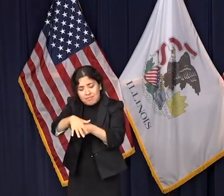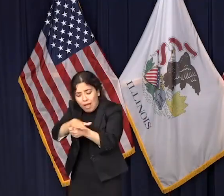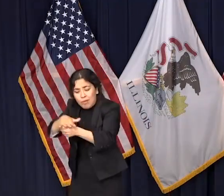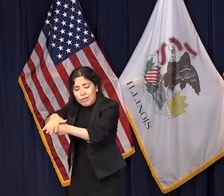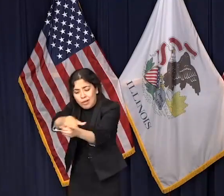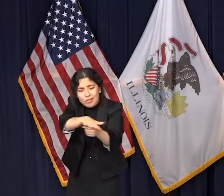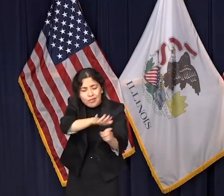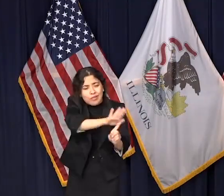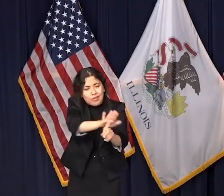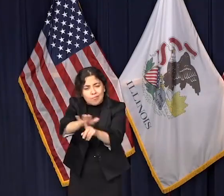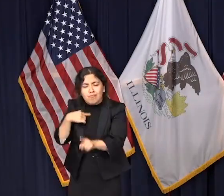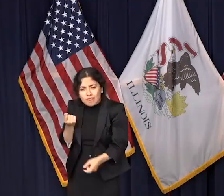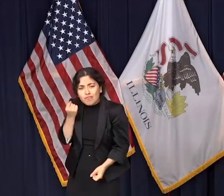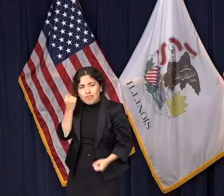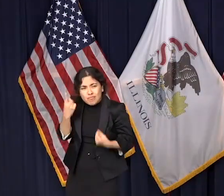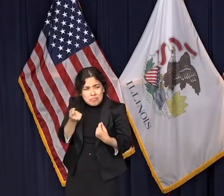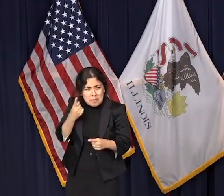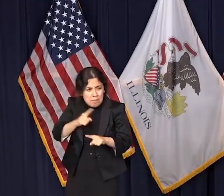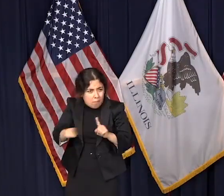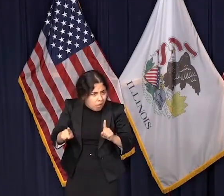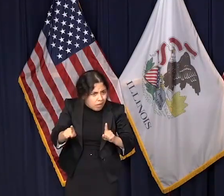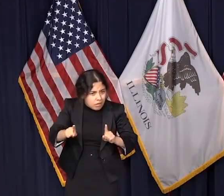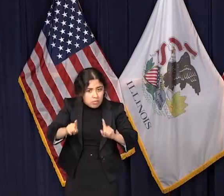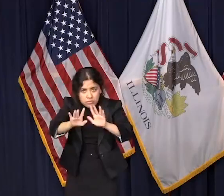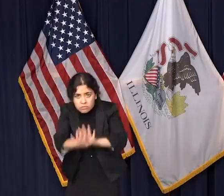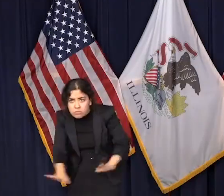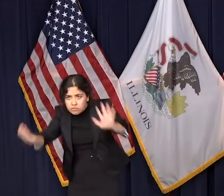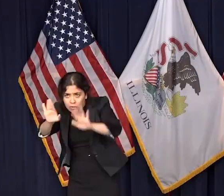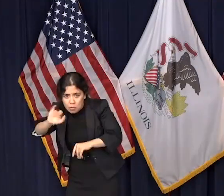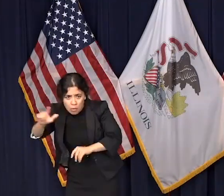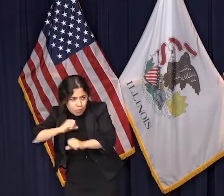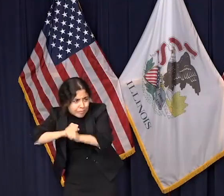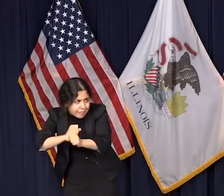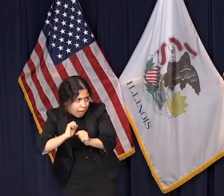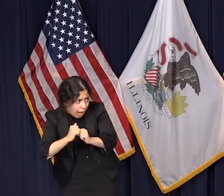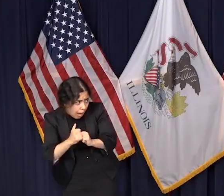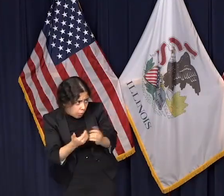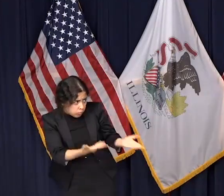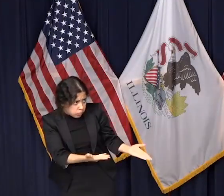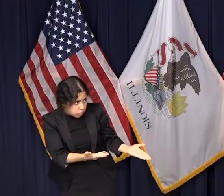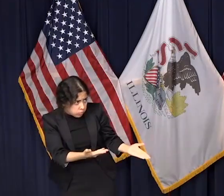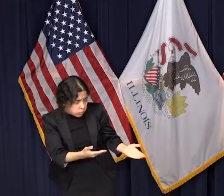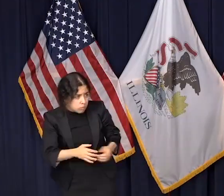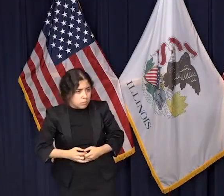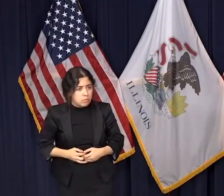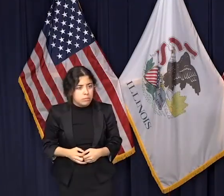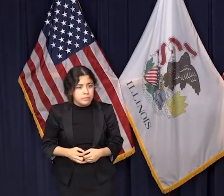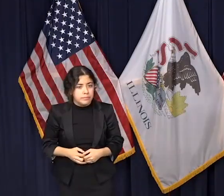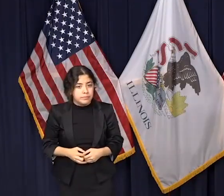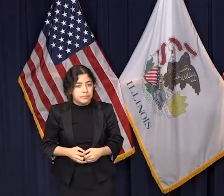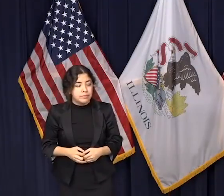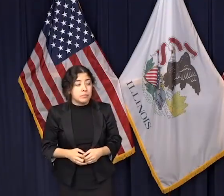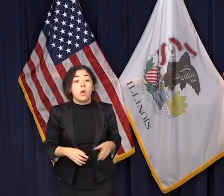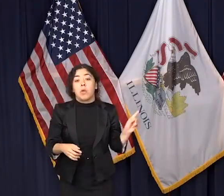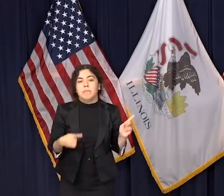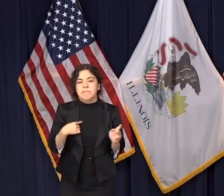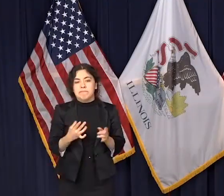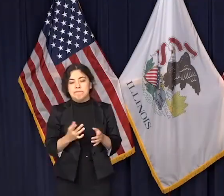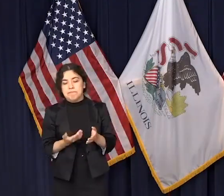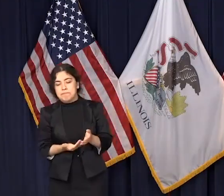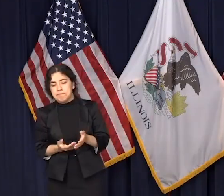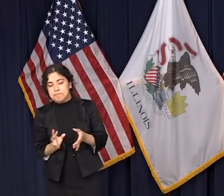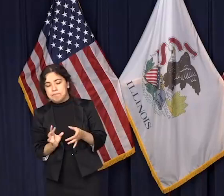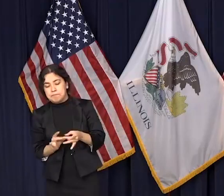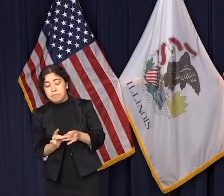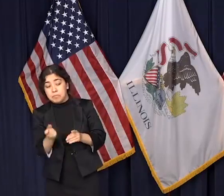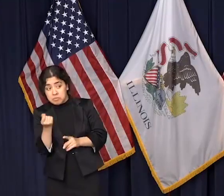some progress, is there a way of protecting the state? So let me begin by doubling down on what you just said, which is every